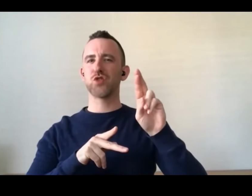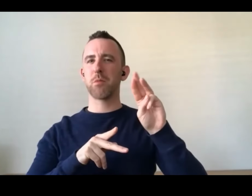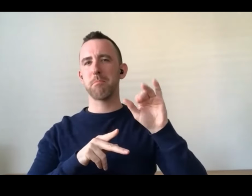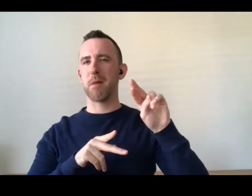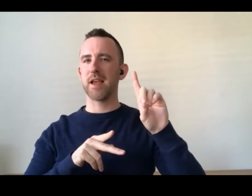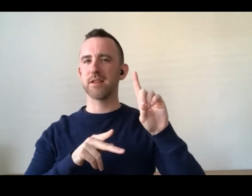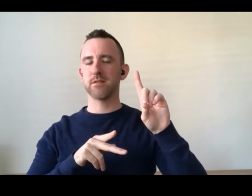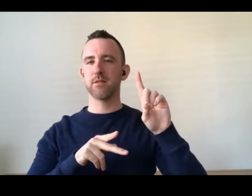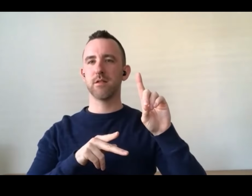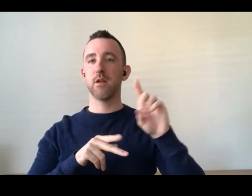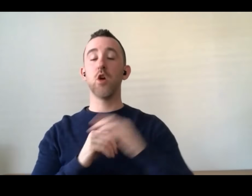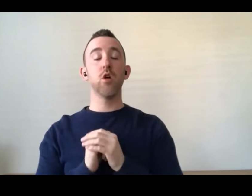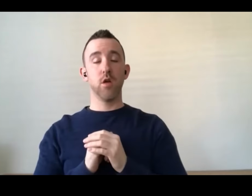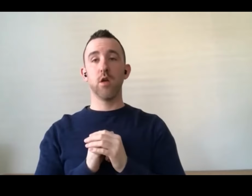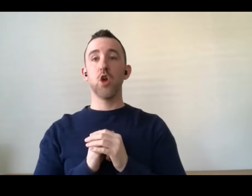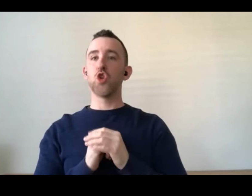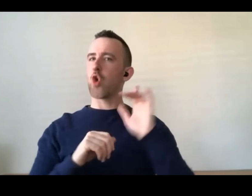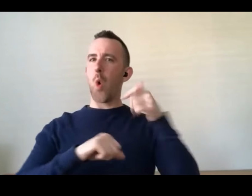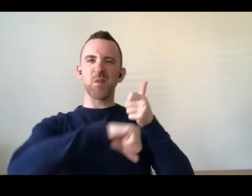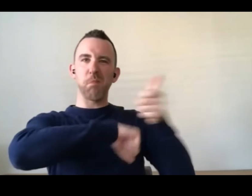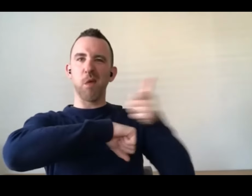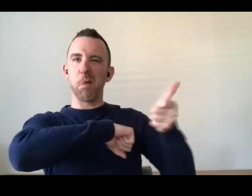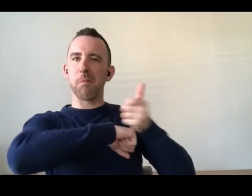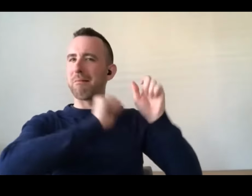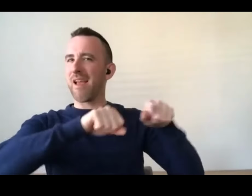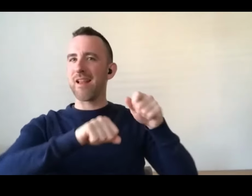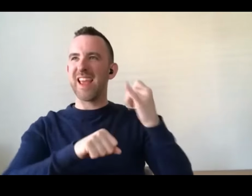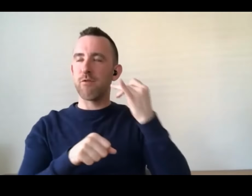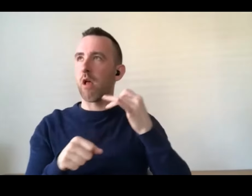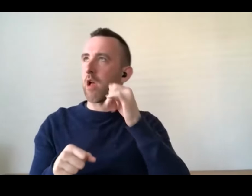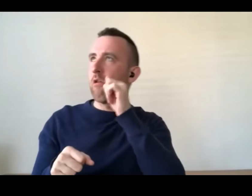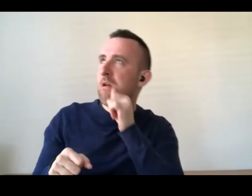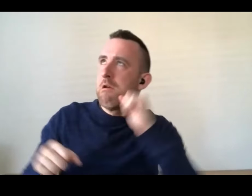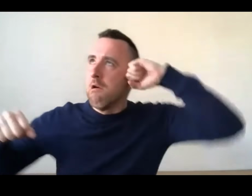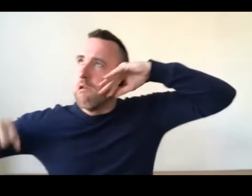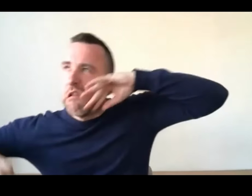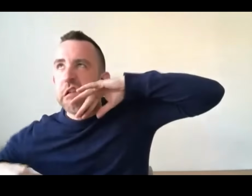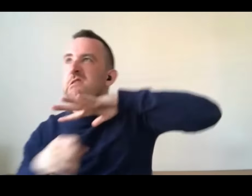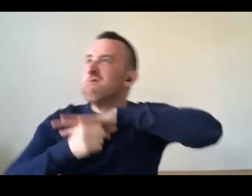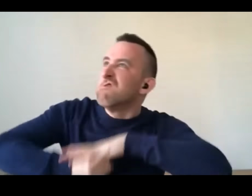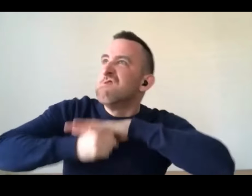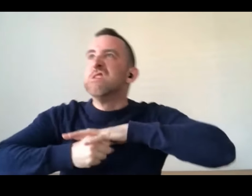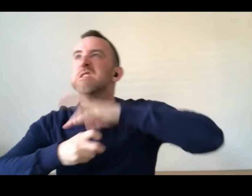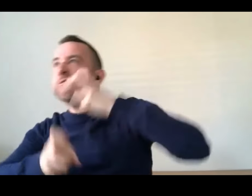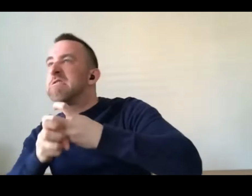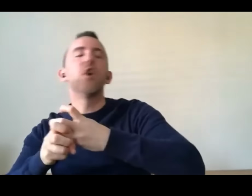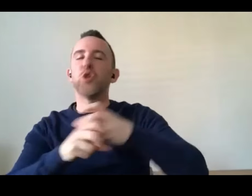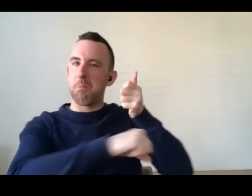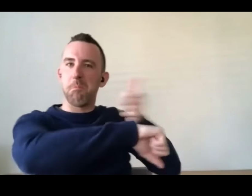always blame Misha for the things that you're undergoing. Many do. Many people have even created their